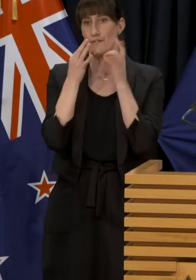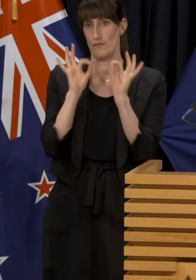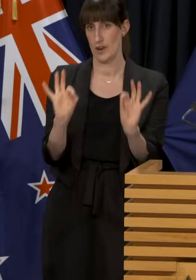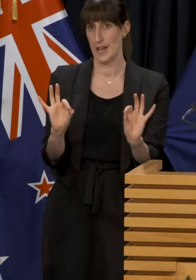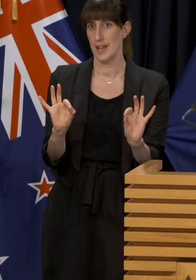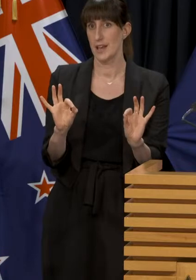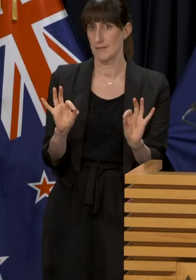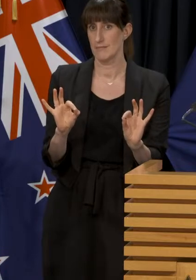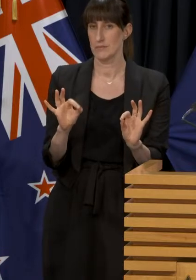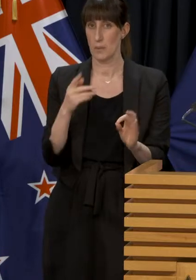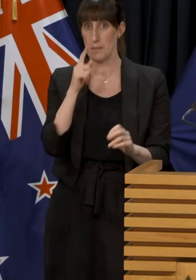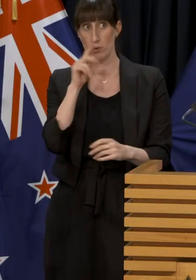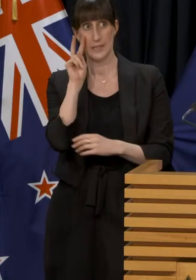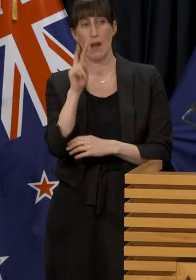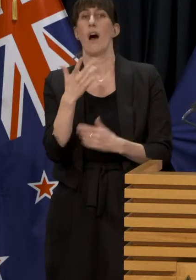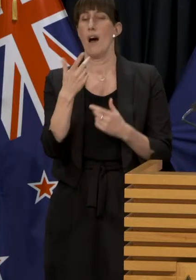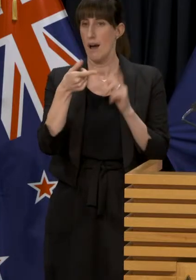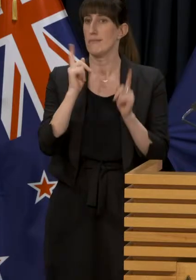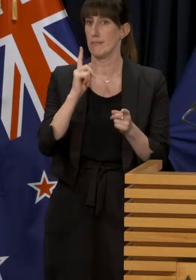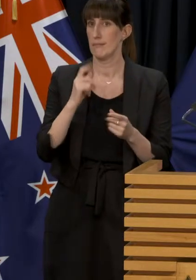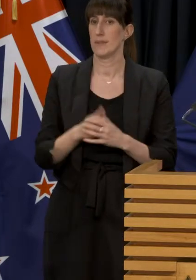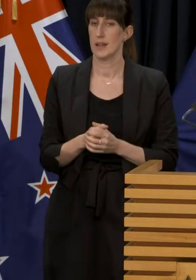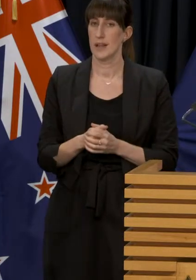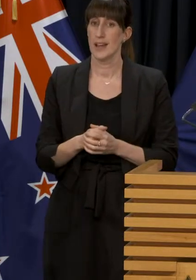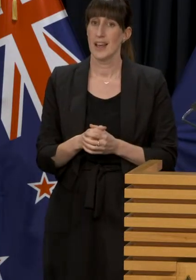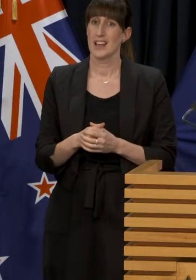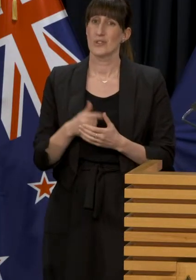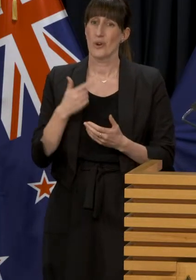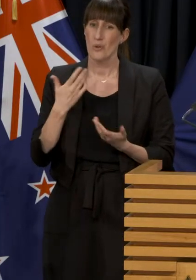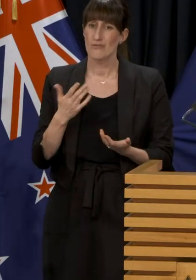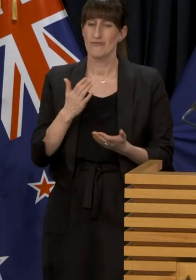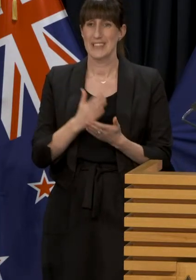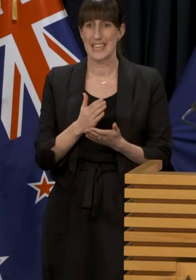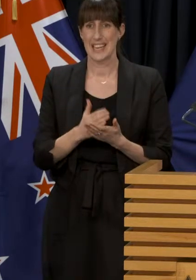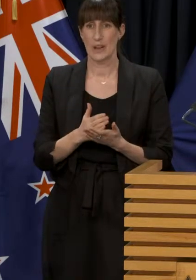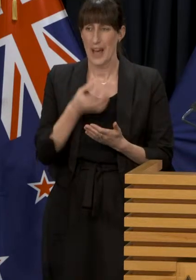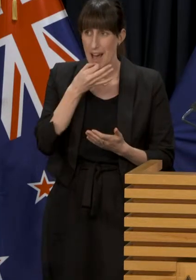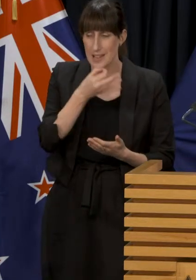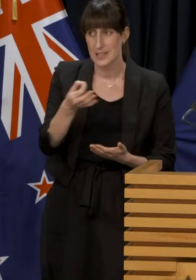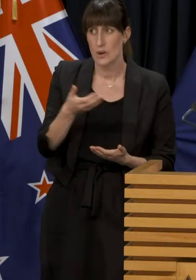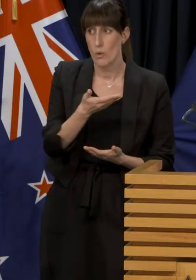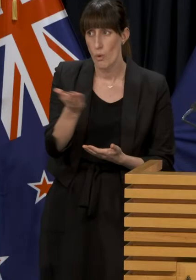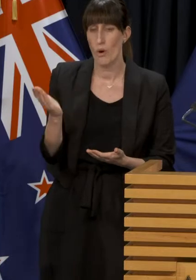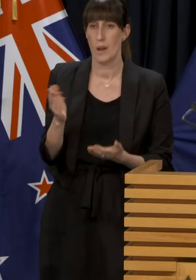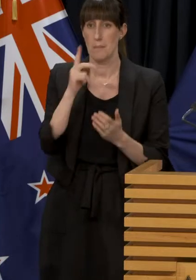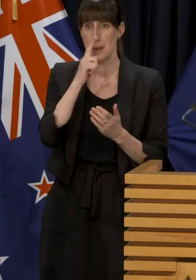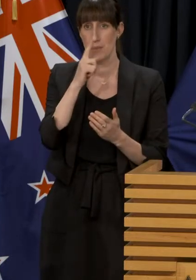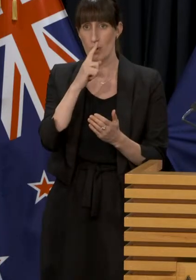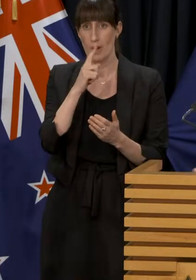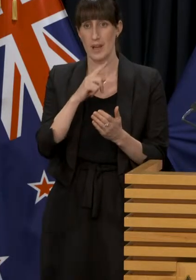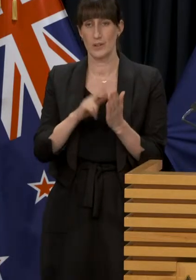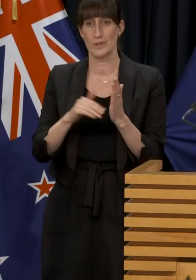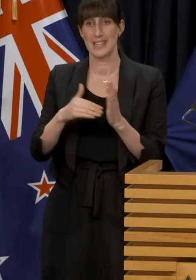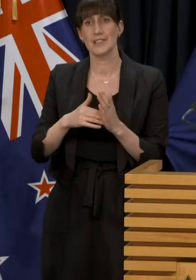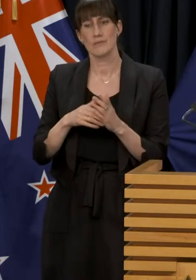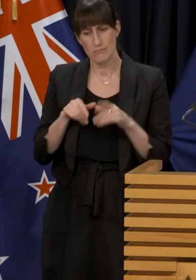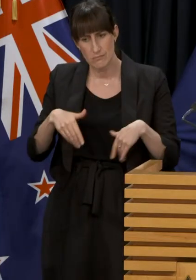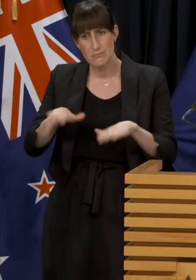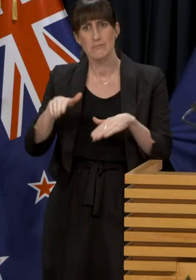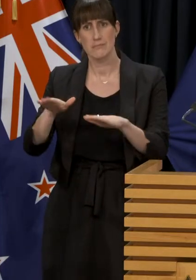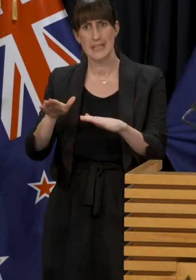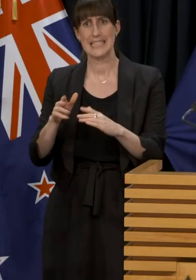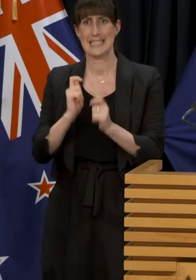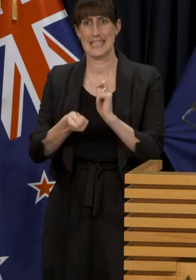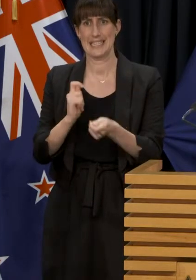place daily, but anything we can do to prompt members of the public to ask for a test when they otherwise might not is